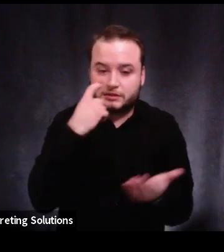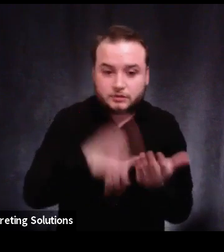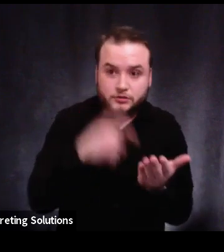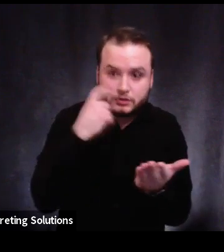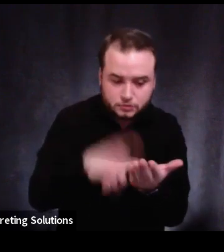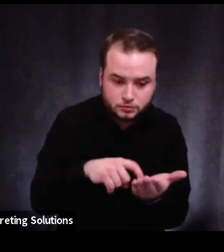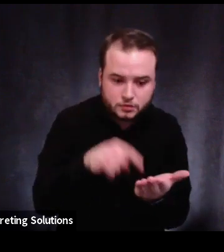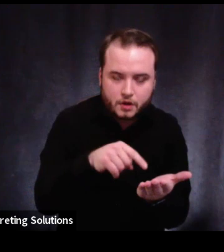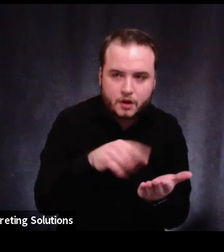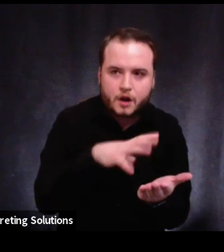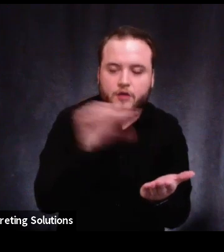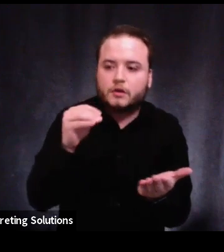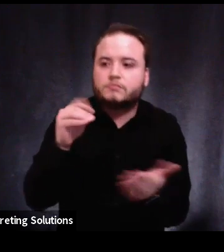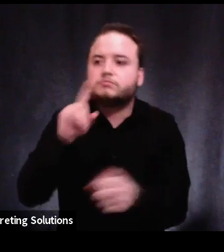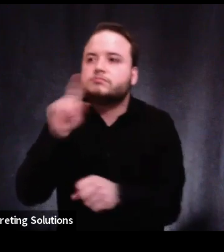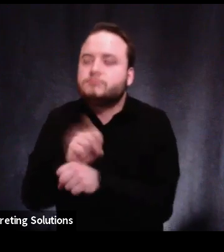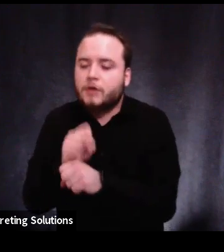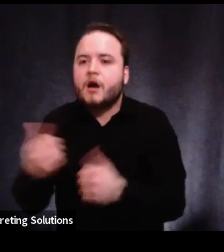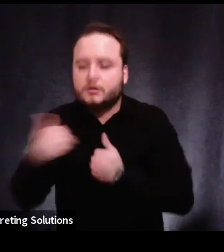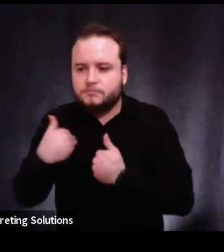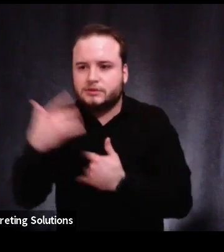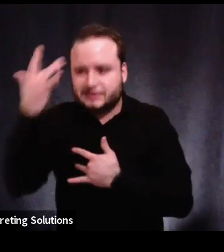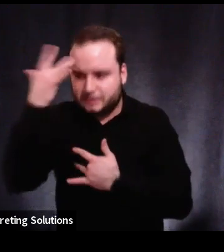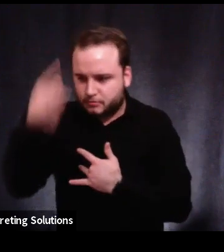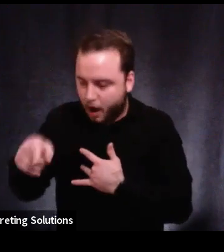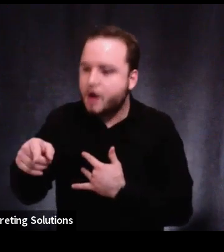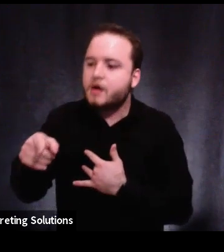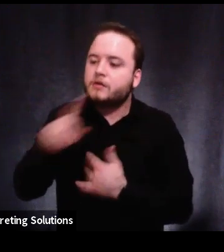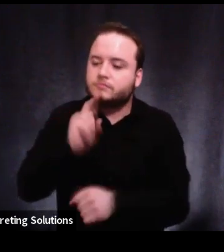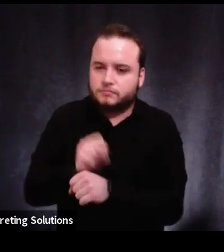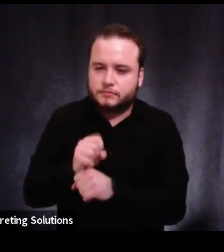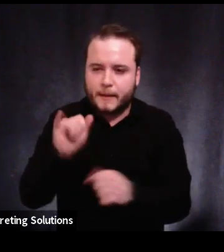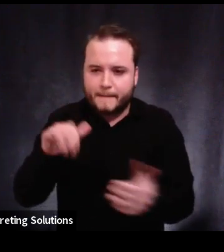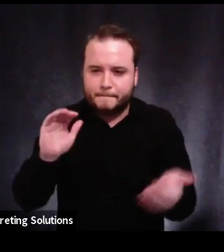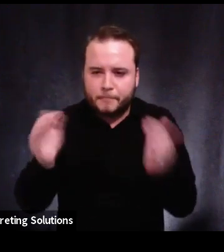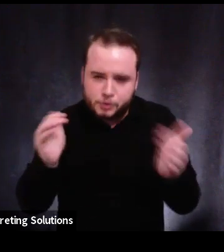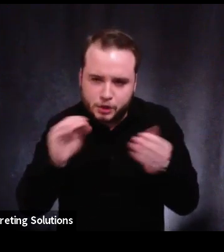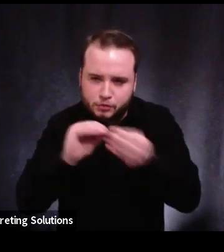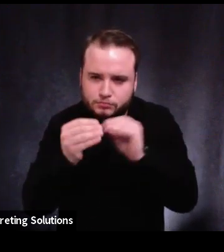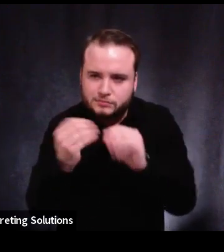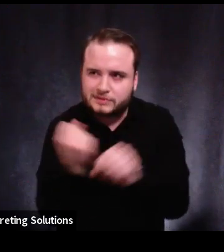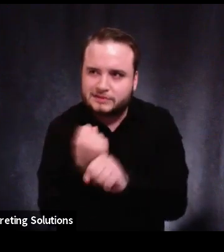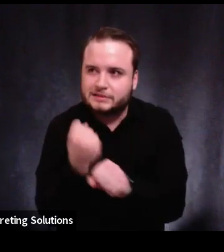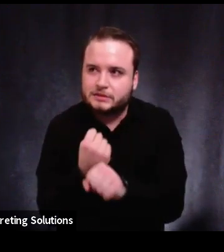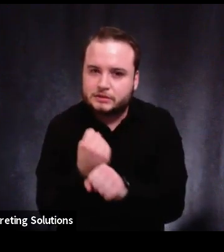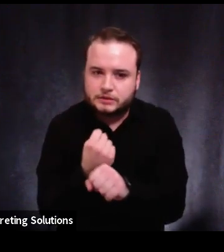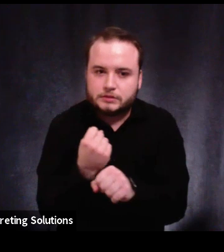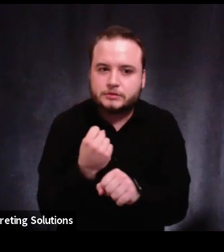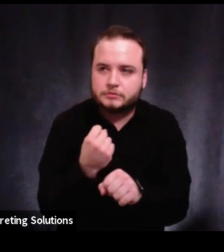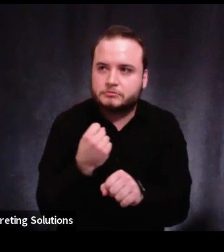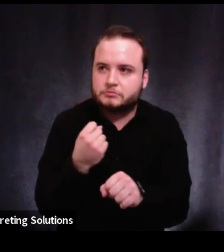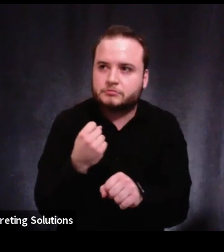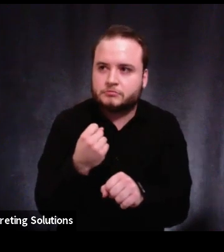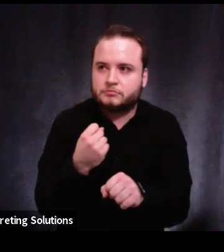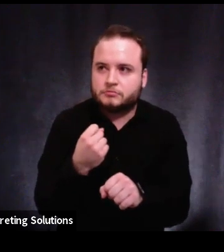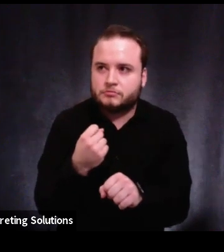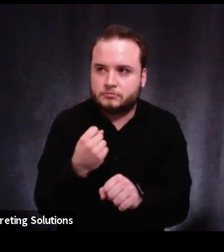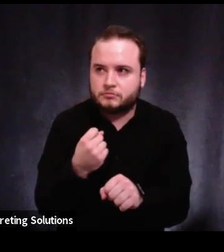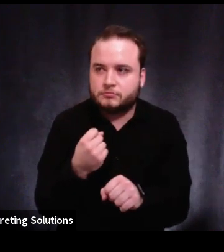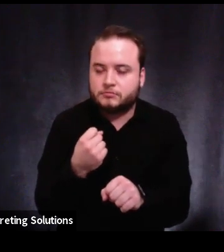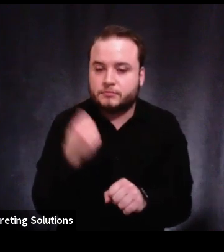testing. And we know the sort of the circular nature of the problem of the limitations on